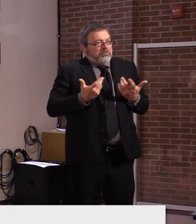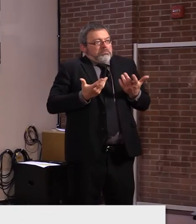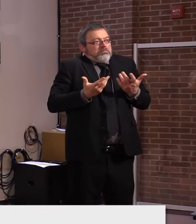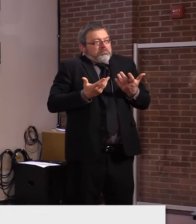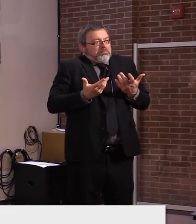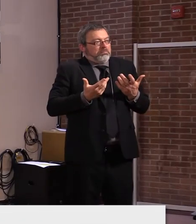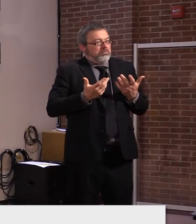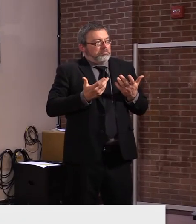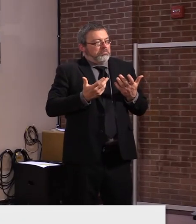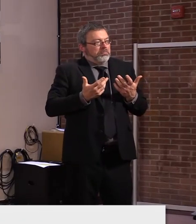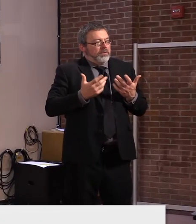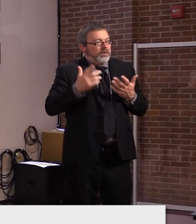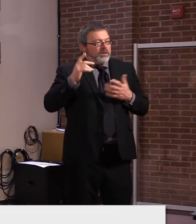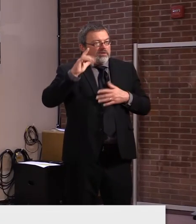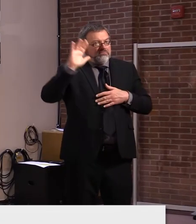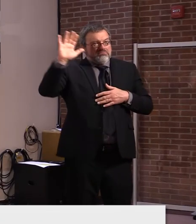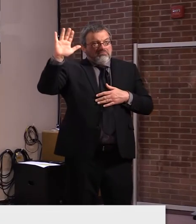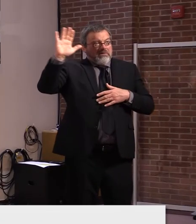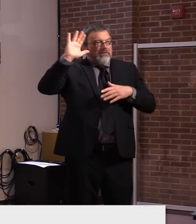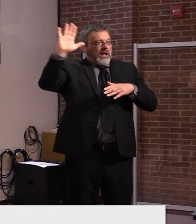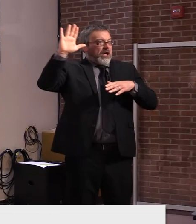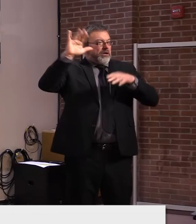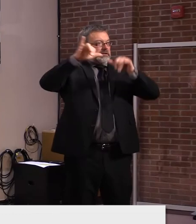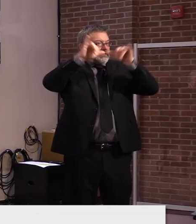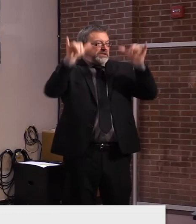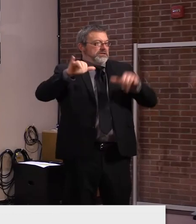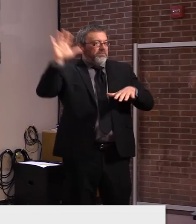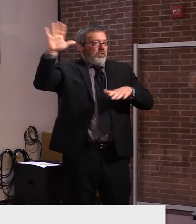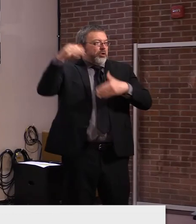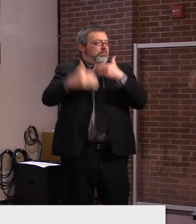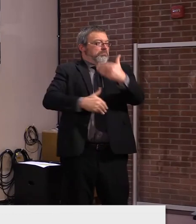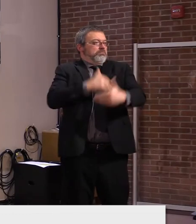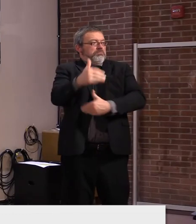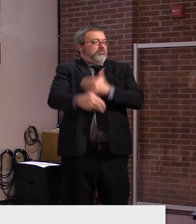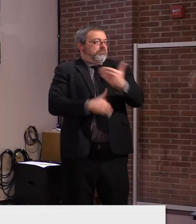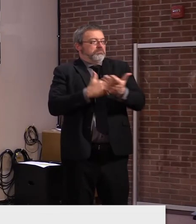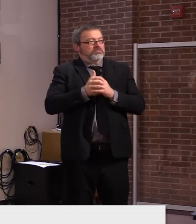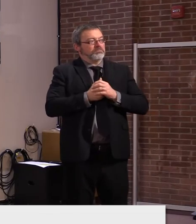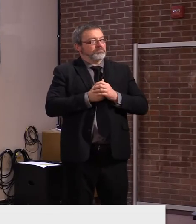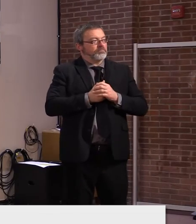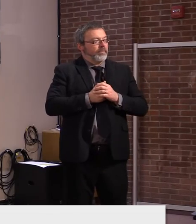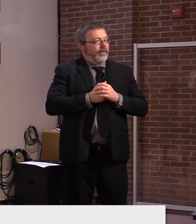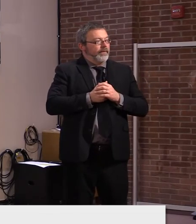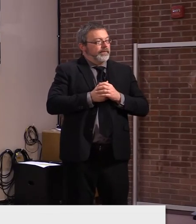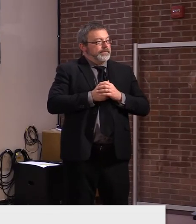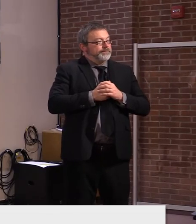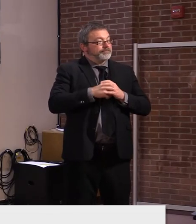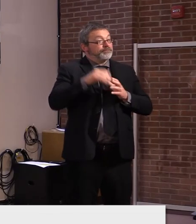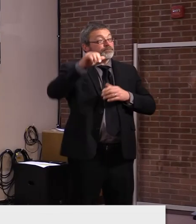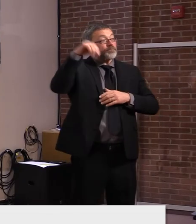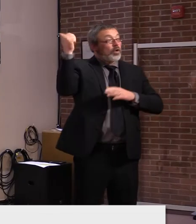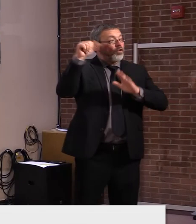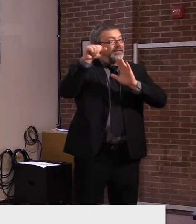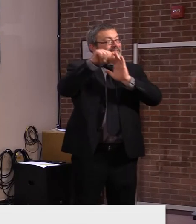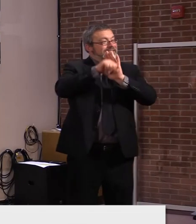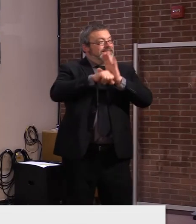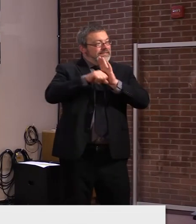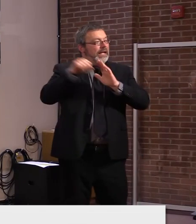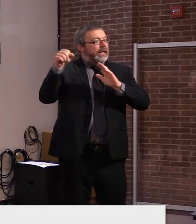in information coming from out of state. We haven't, you know, we've been very aggressive in